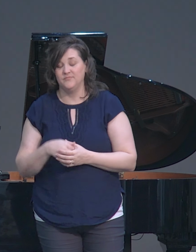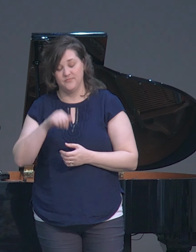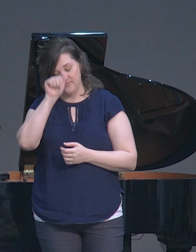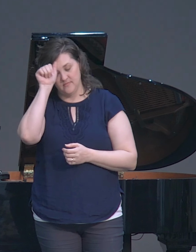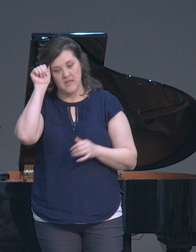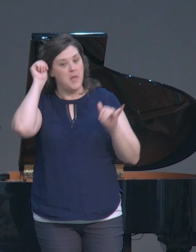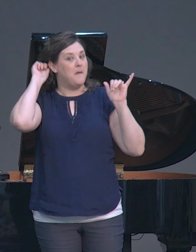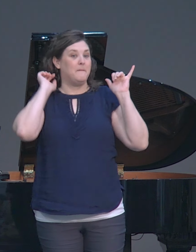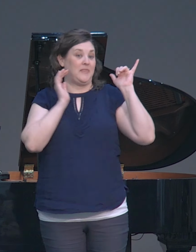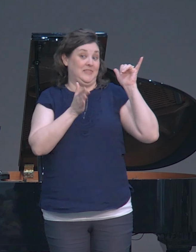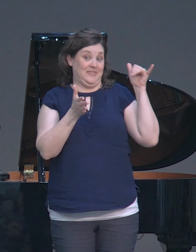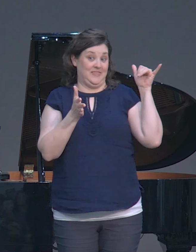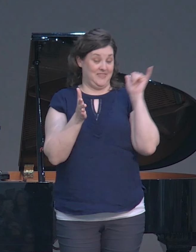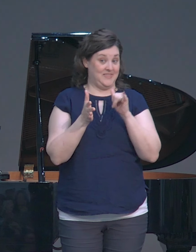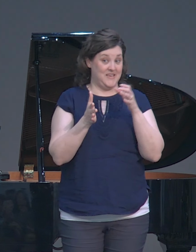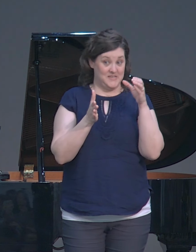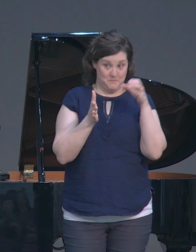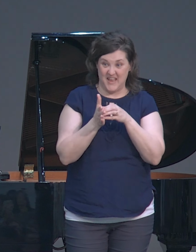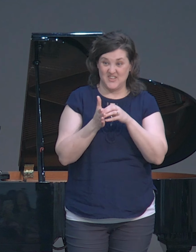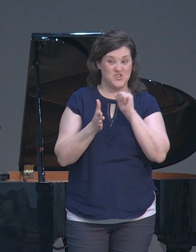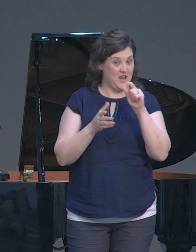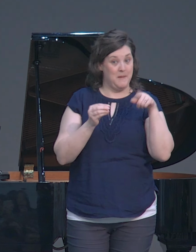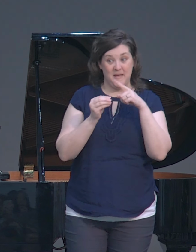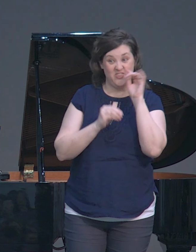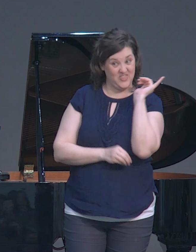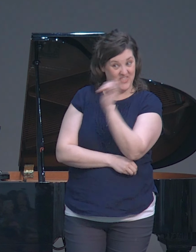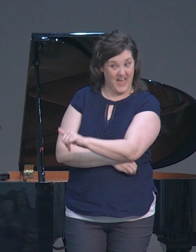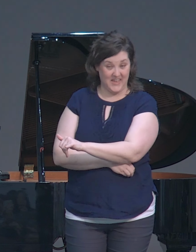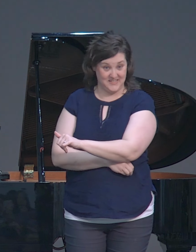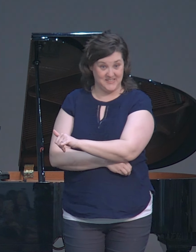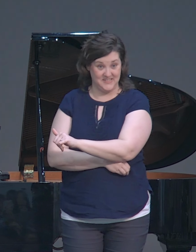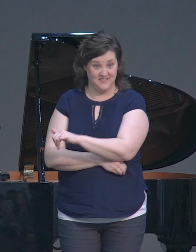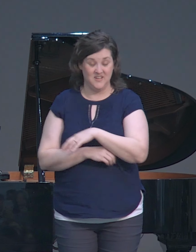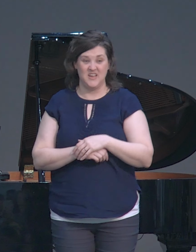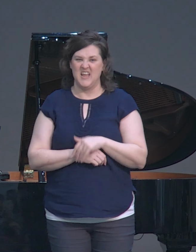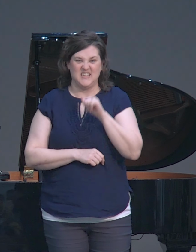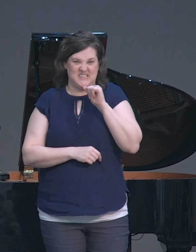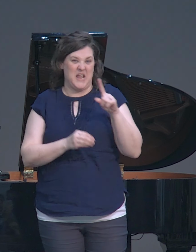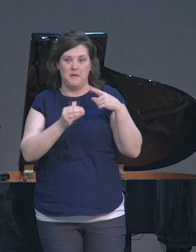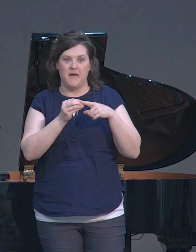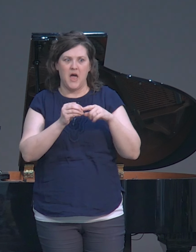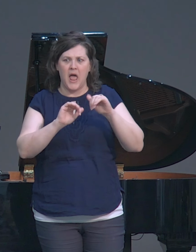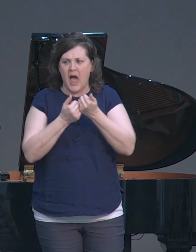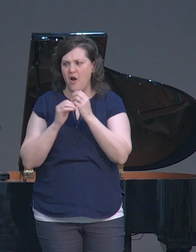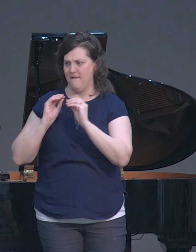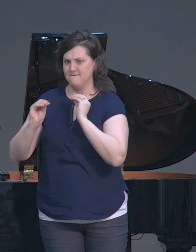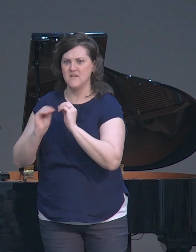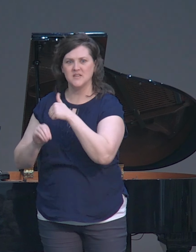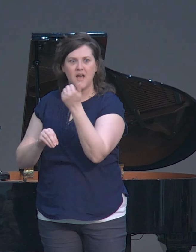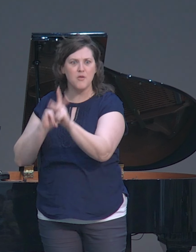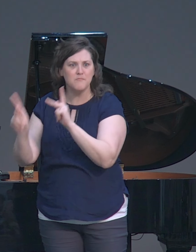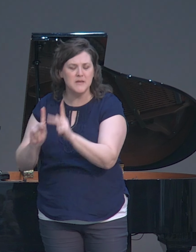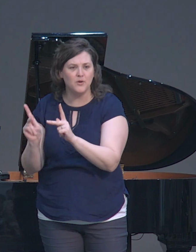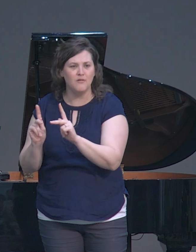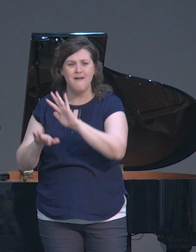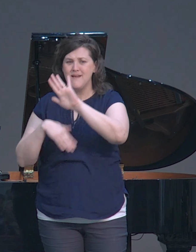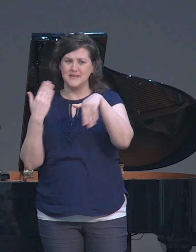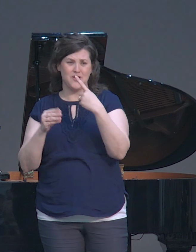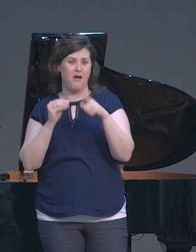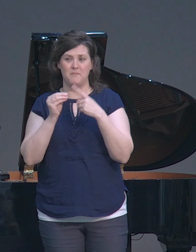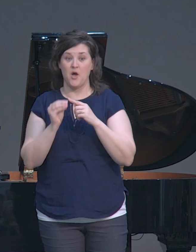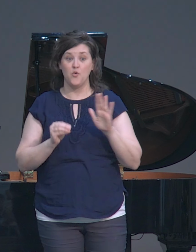But this passage isn't about that. This isn't about how to fix other people. It's all about